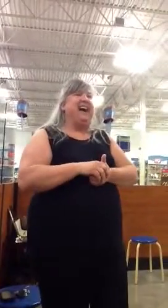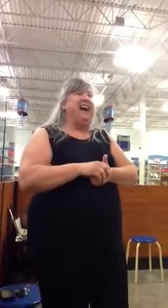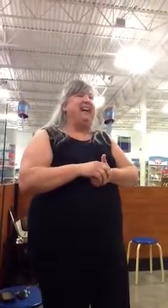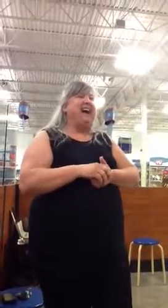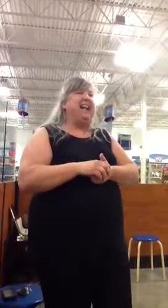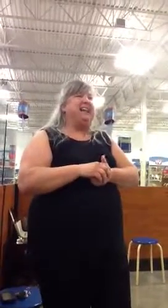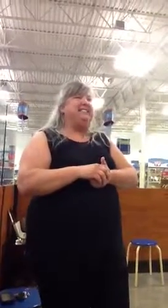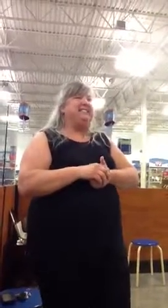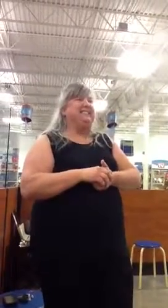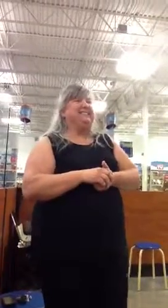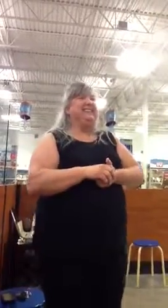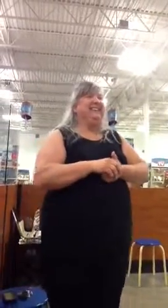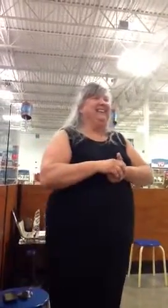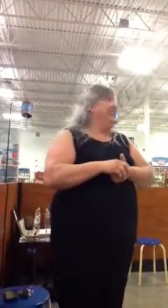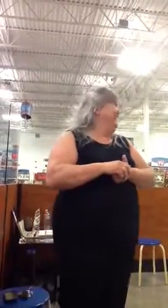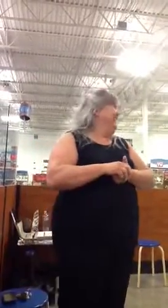I got it!